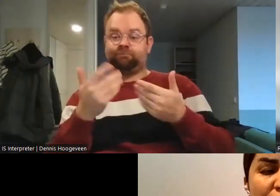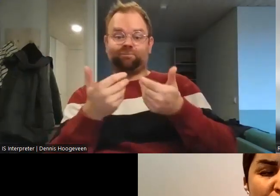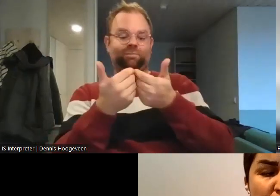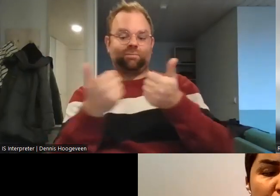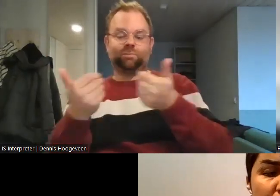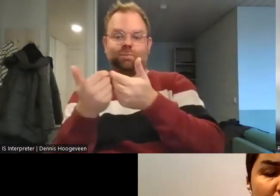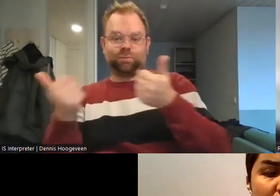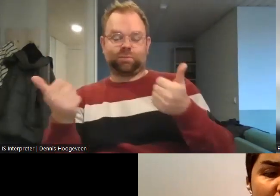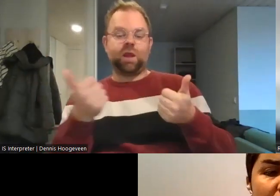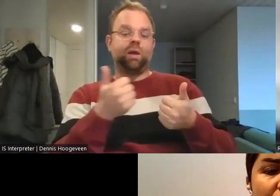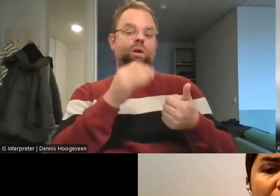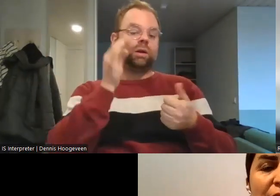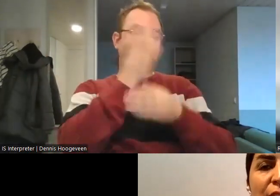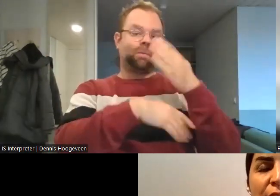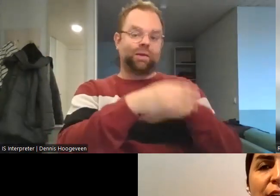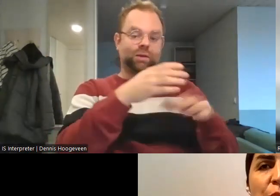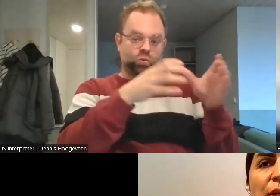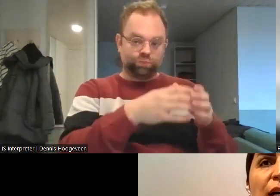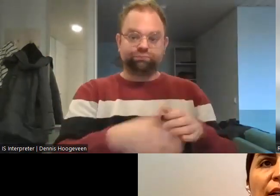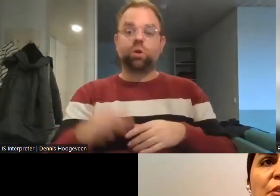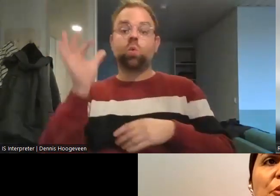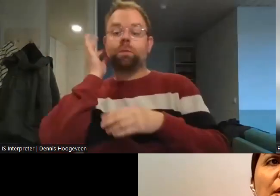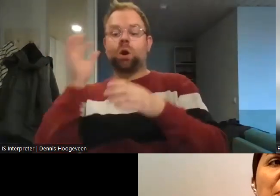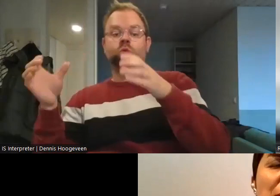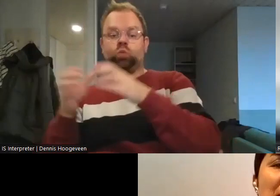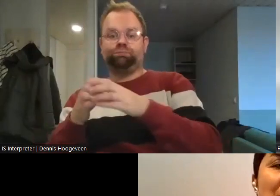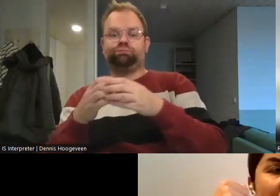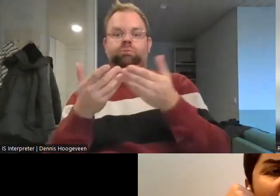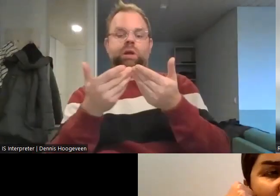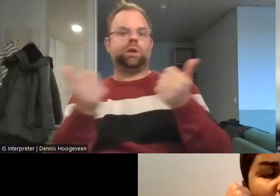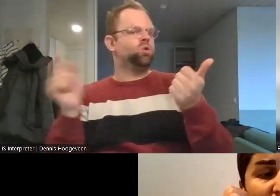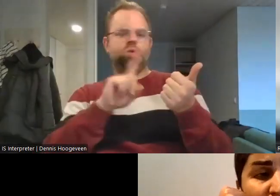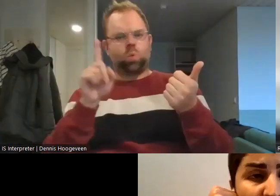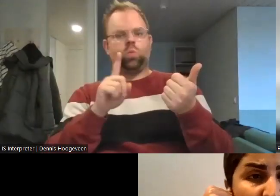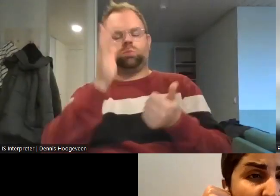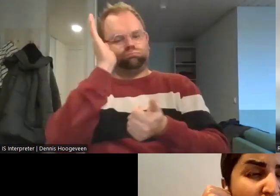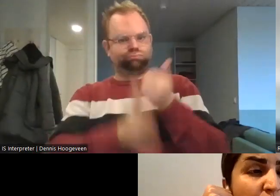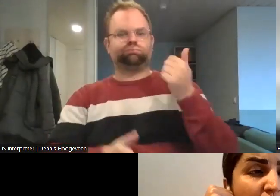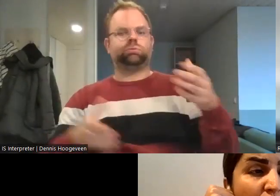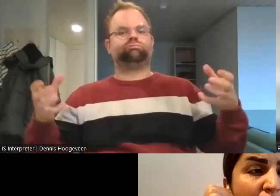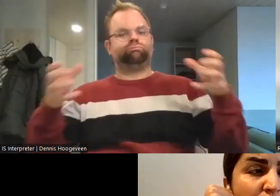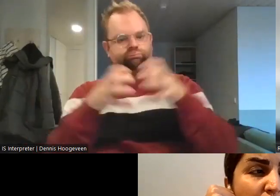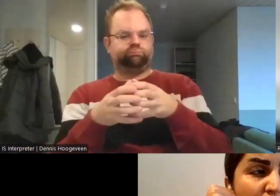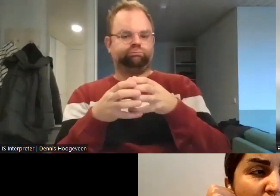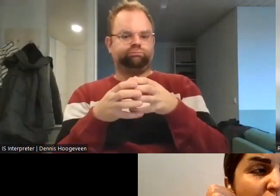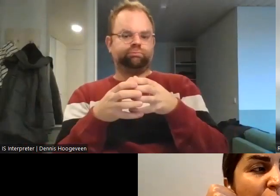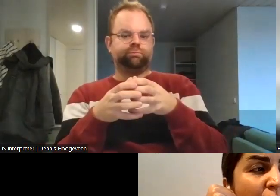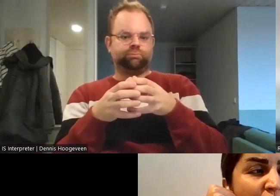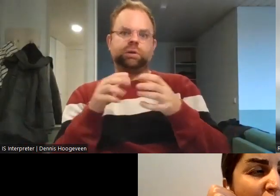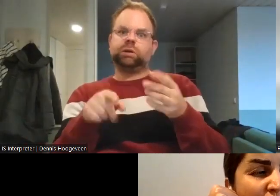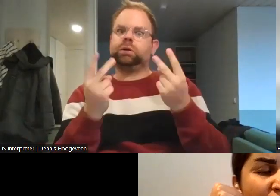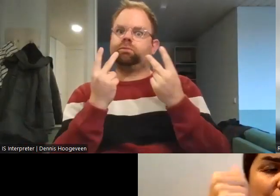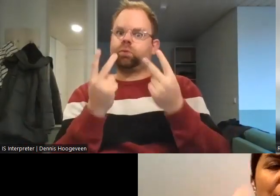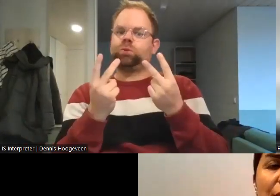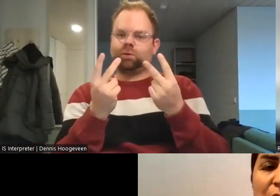women-led refugee organizations. I think one measure that we can take, and I do recommend to all of you on